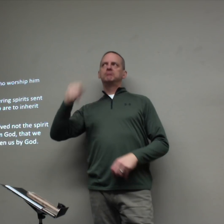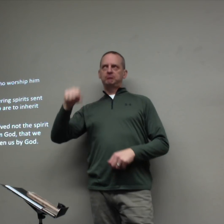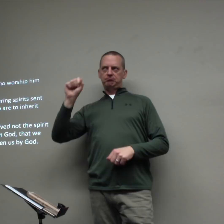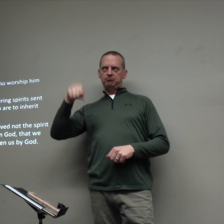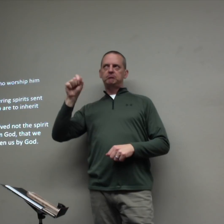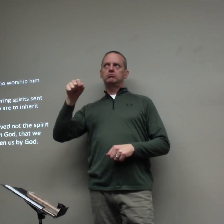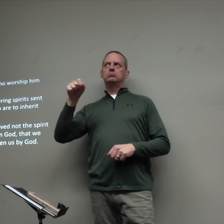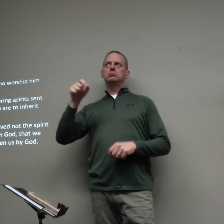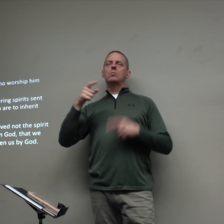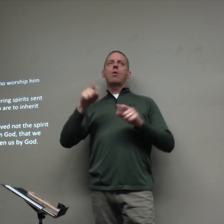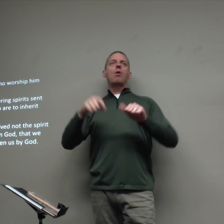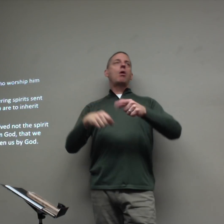They know that God is